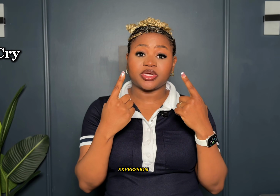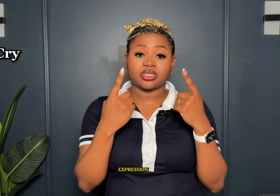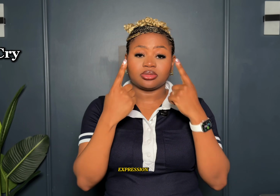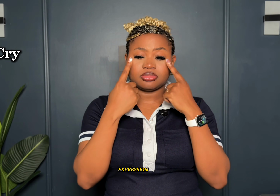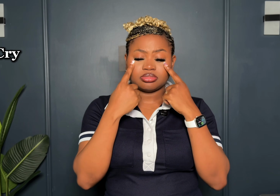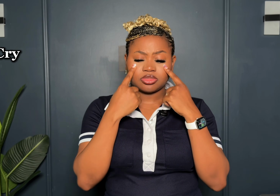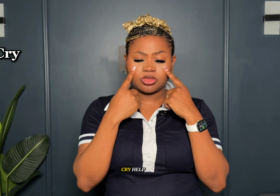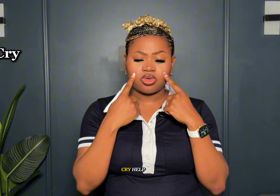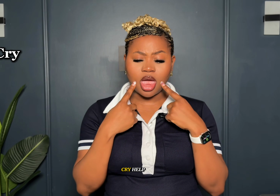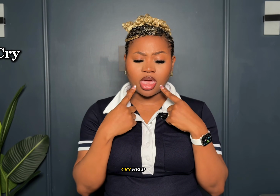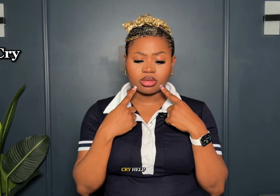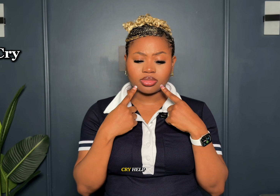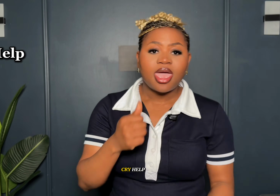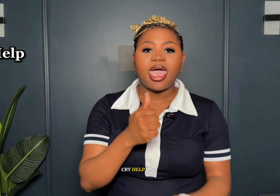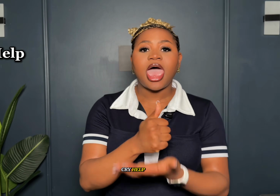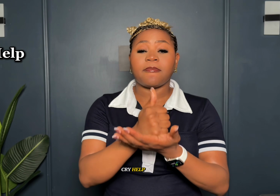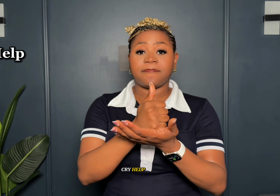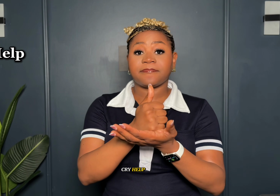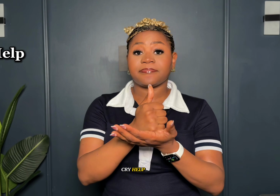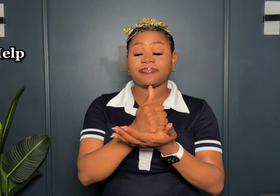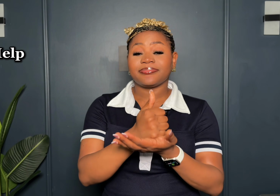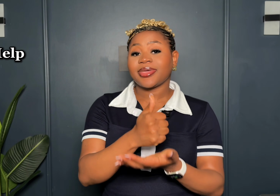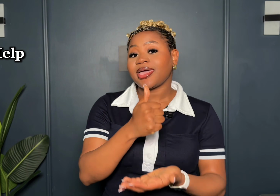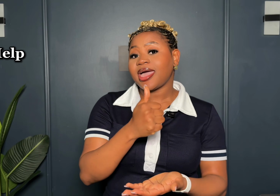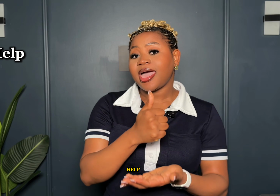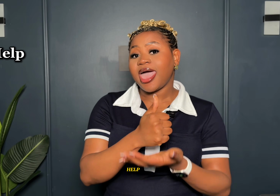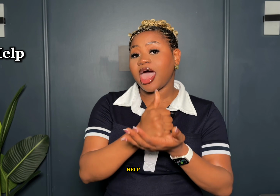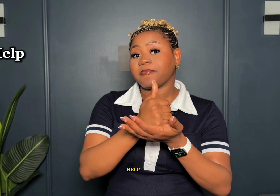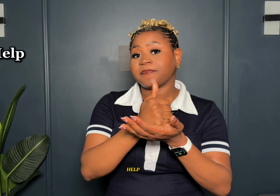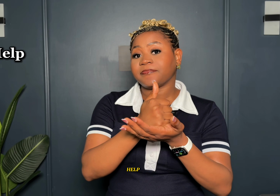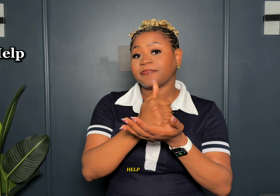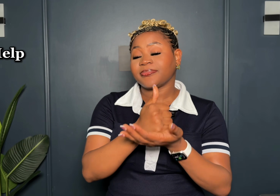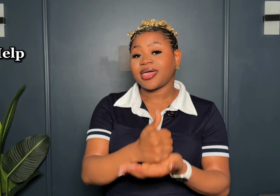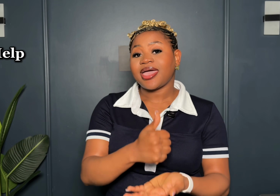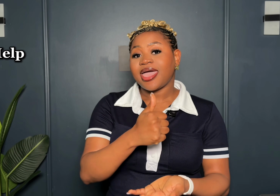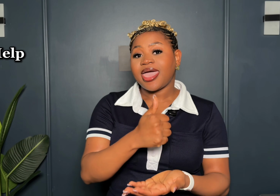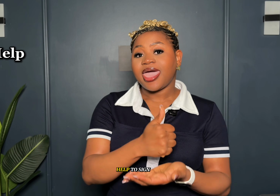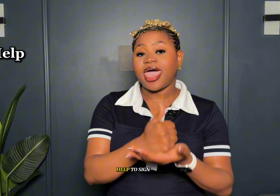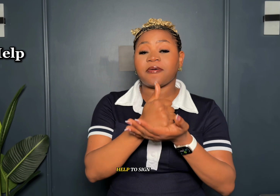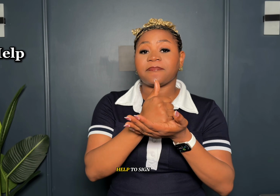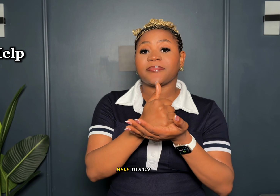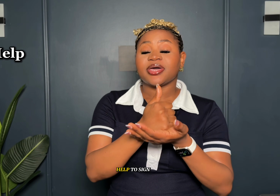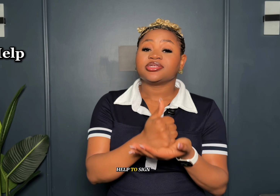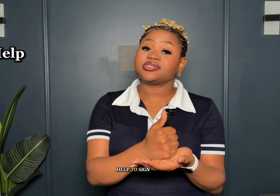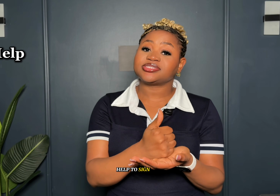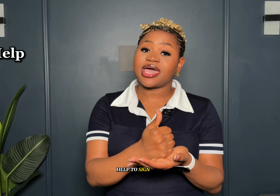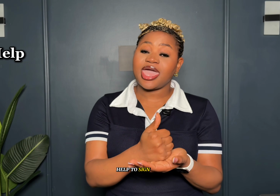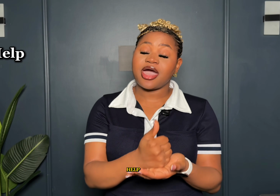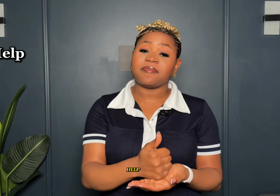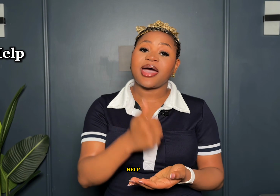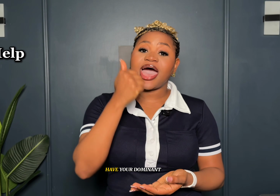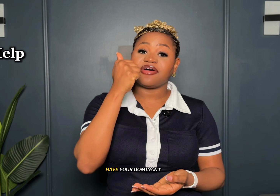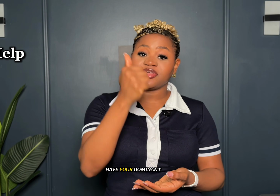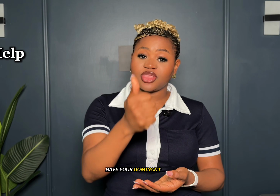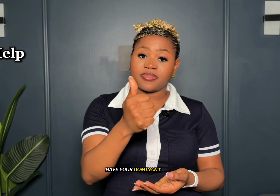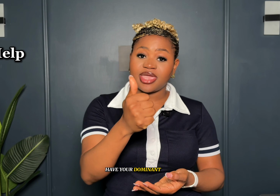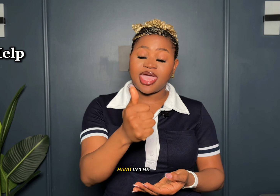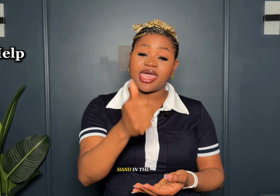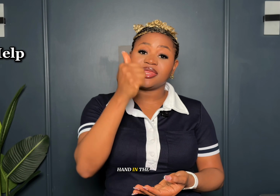expression. Cry. Help. Help. Help. To sign help, have your dominant hand in the